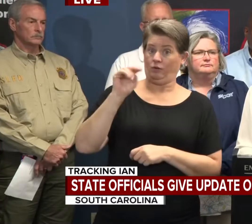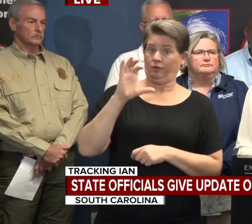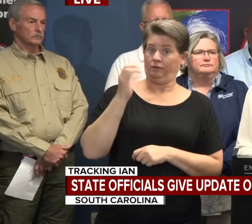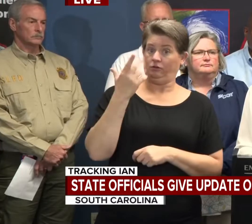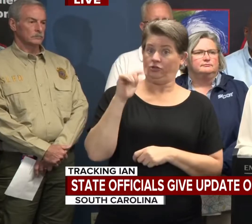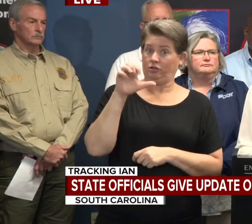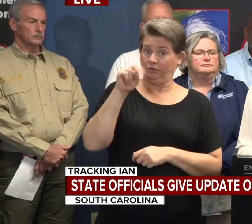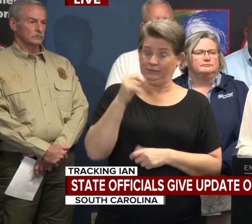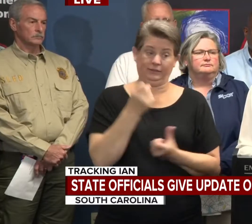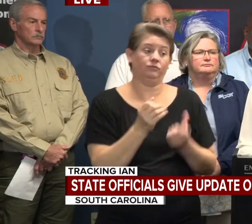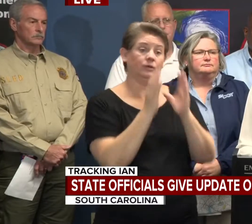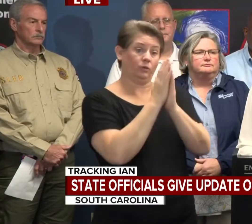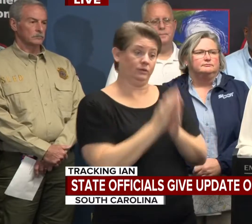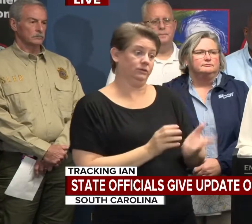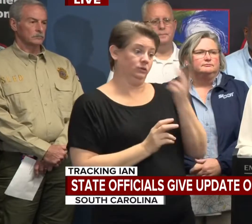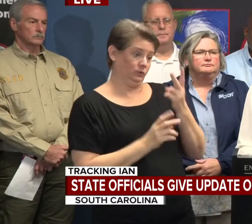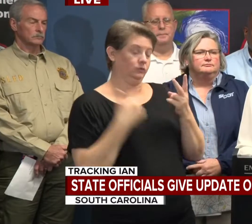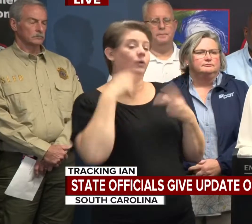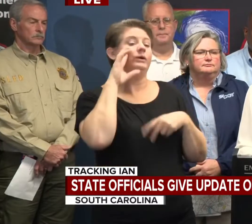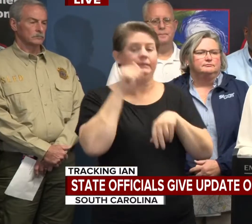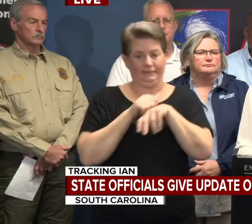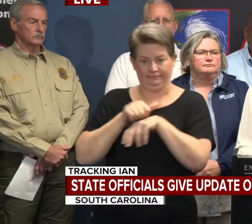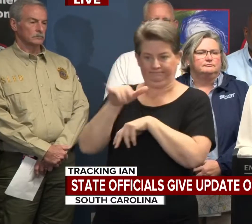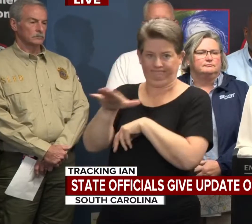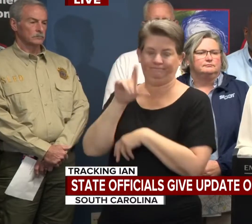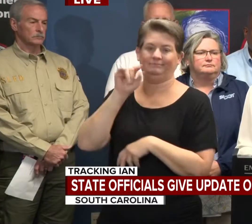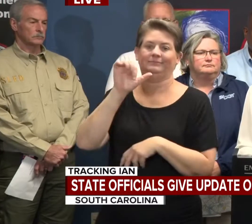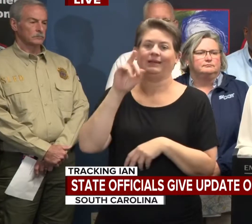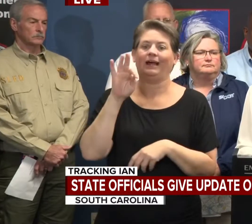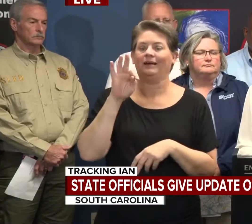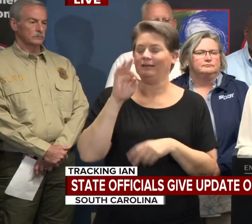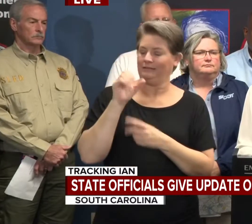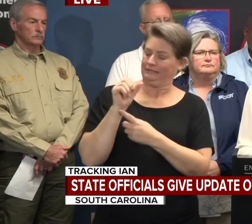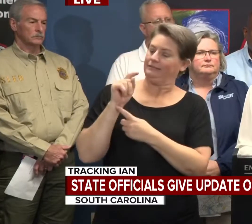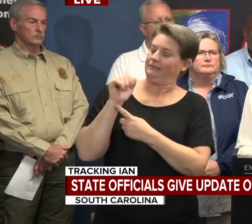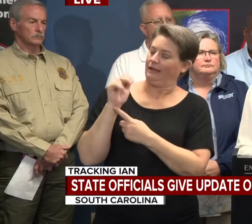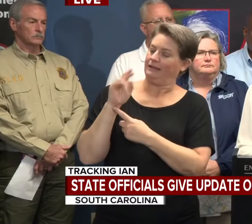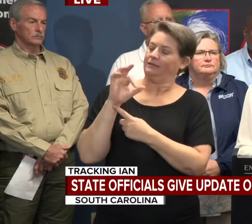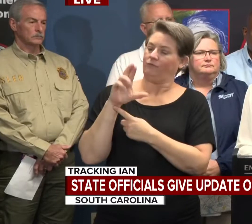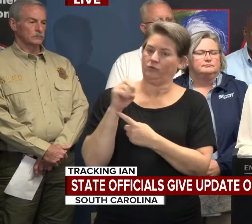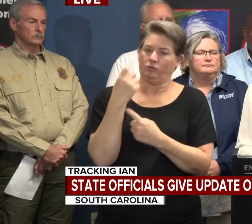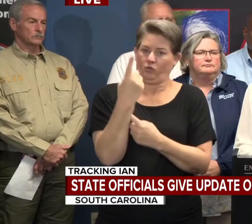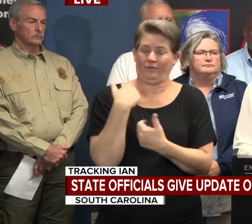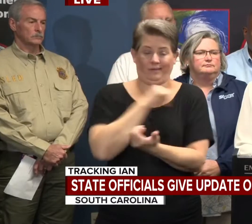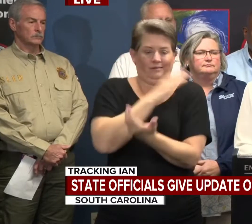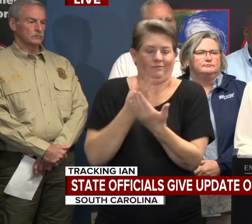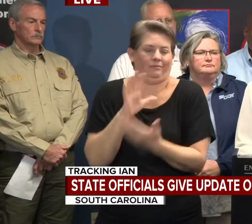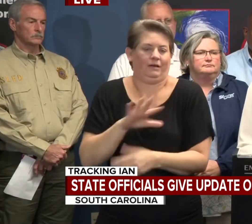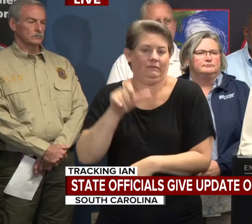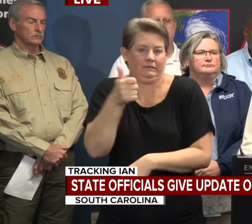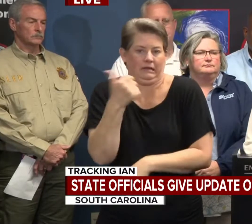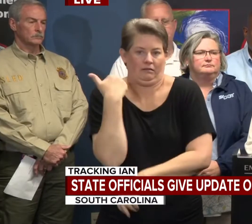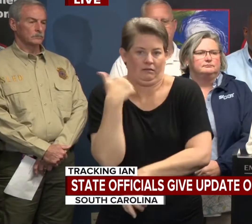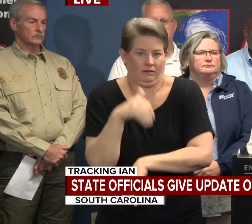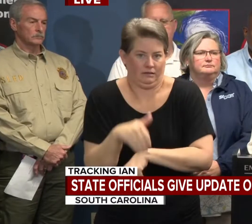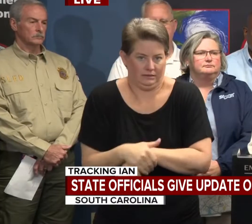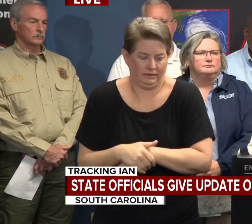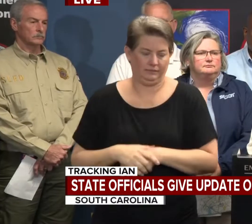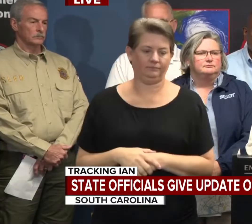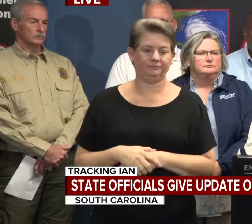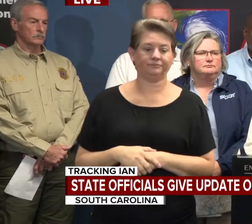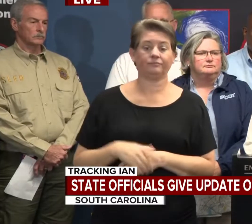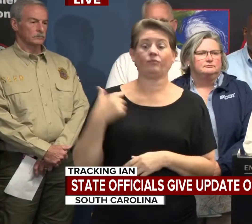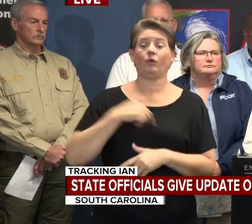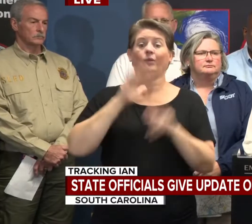we did deploy Task Force 1, and they arrived there at about 10 p.m. last night. We backfilled those teams by